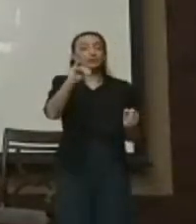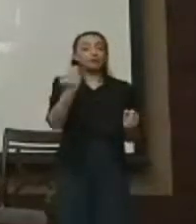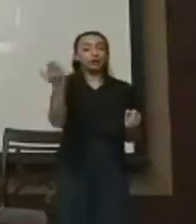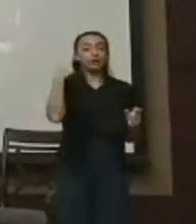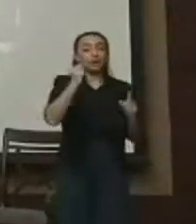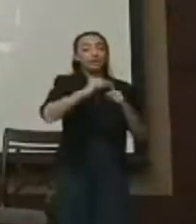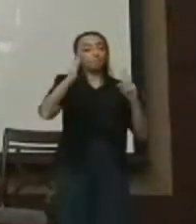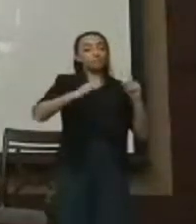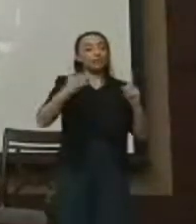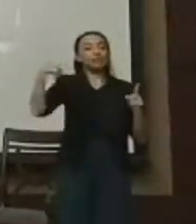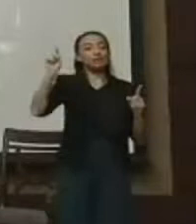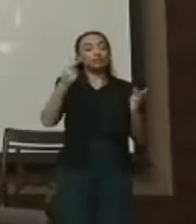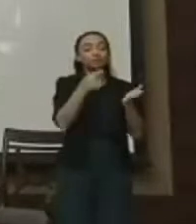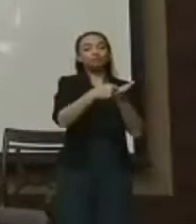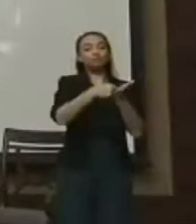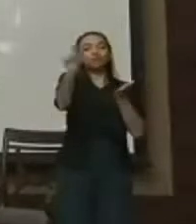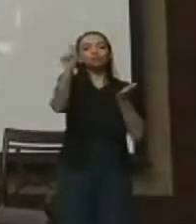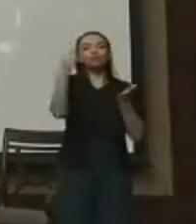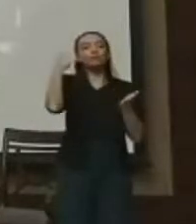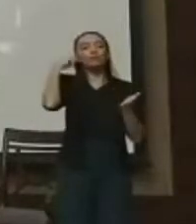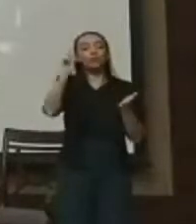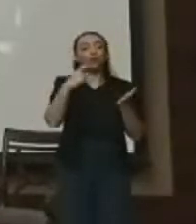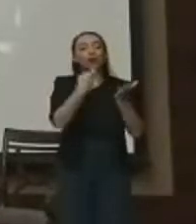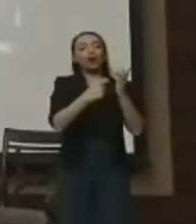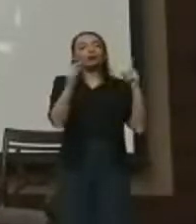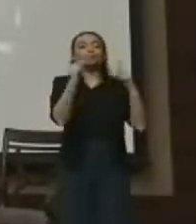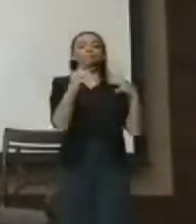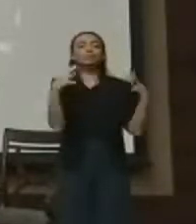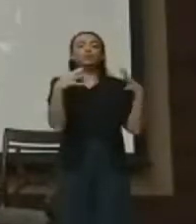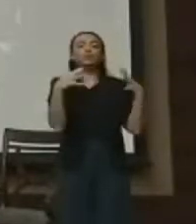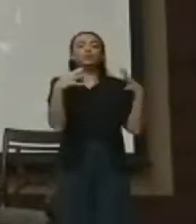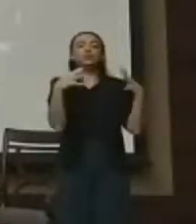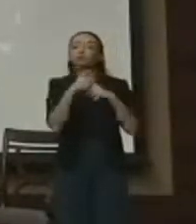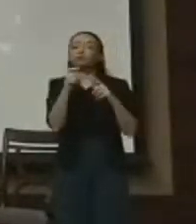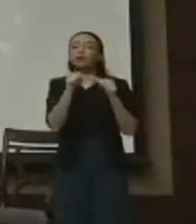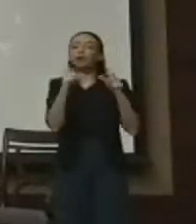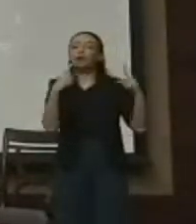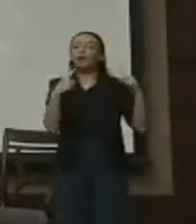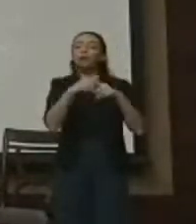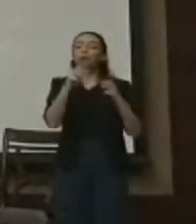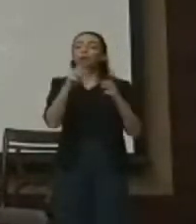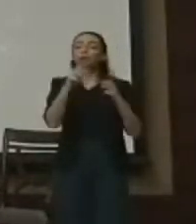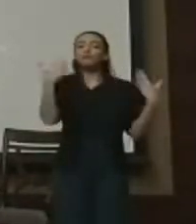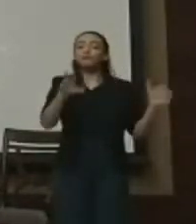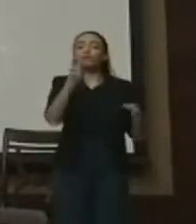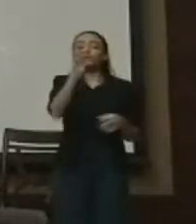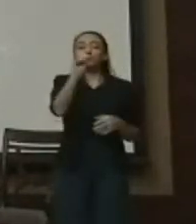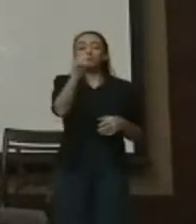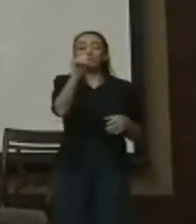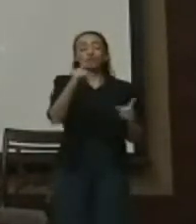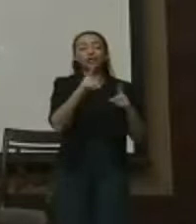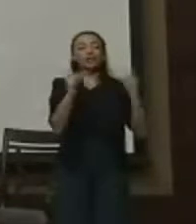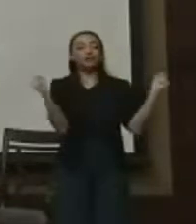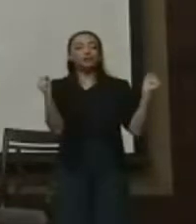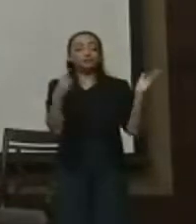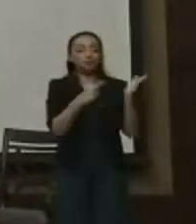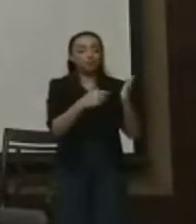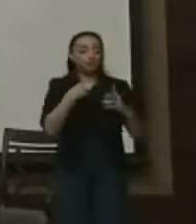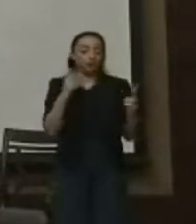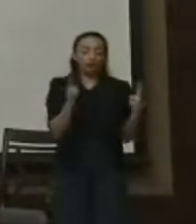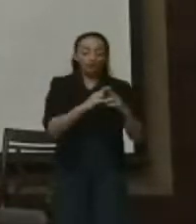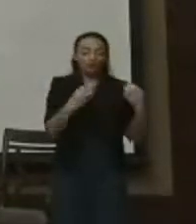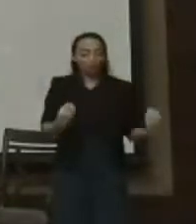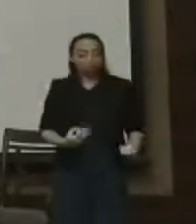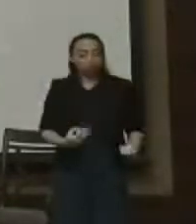the Parliament enacted the Right for People with Disability Rights Act, and we were all very delighted. I think it has